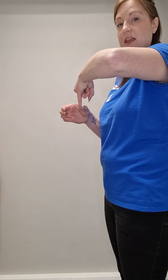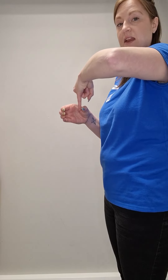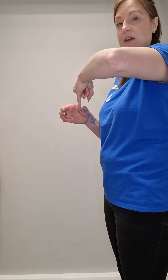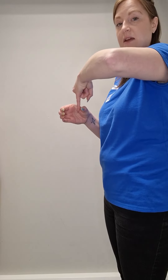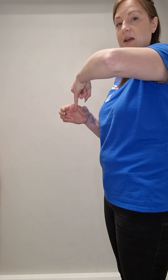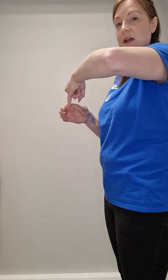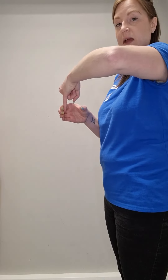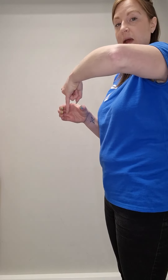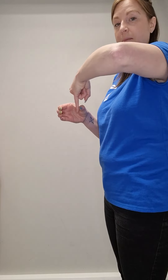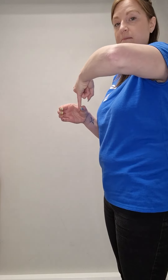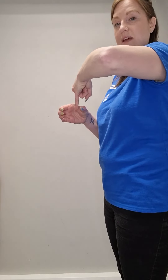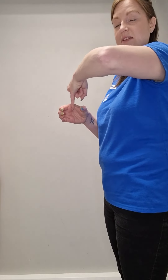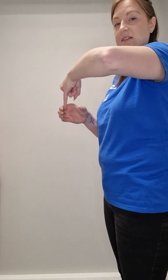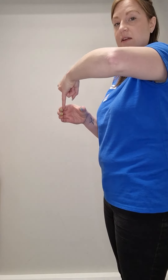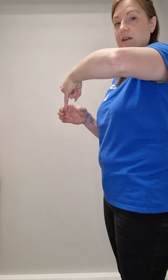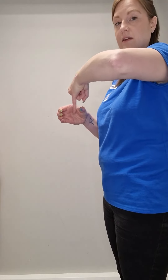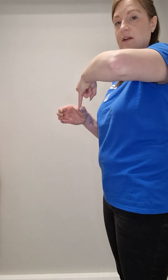again, medicine.